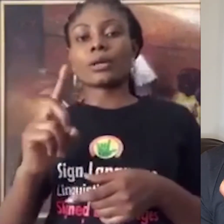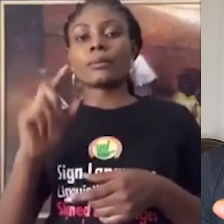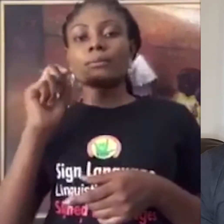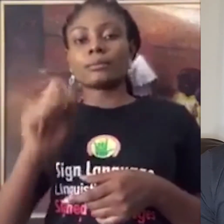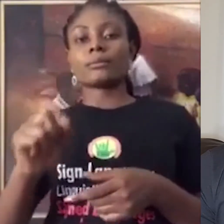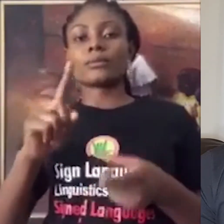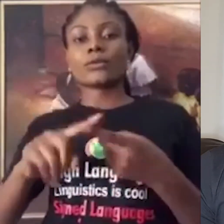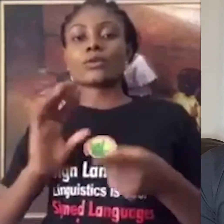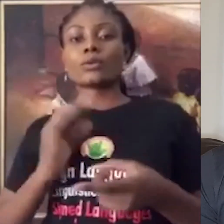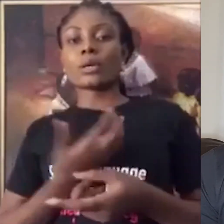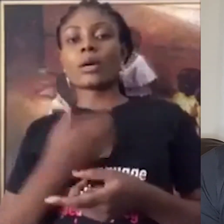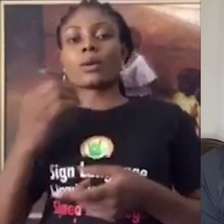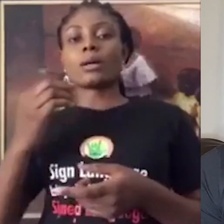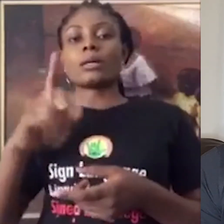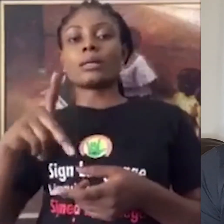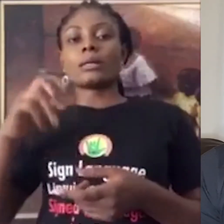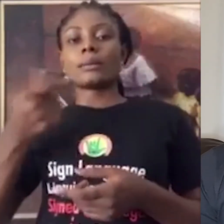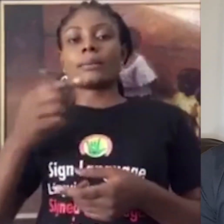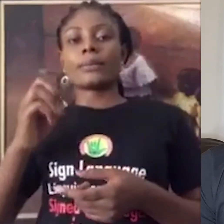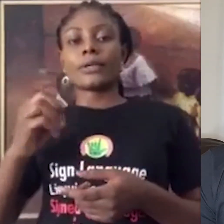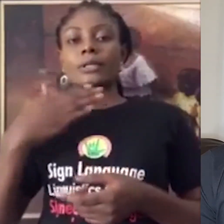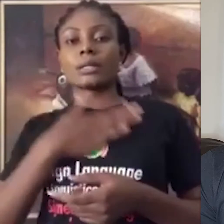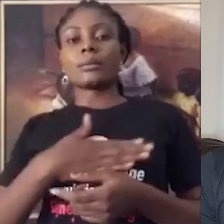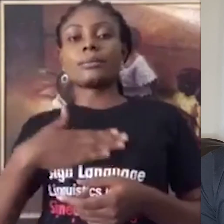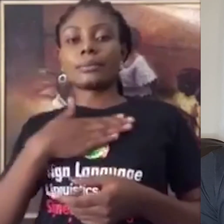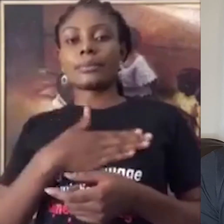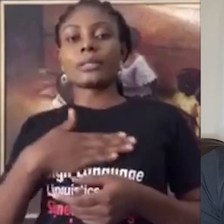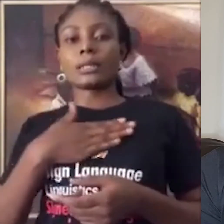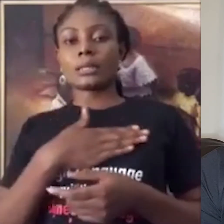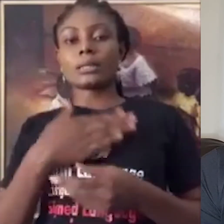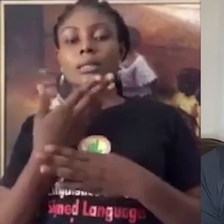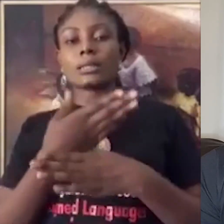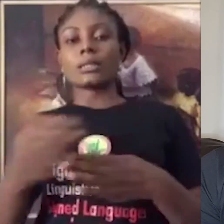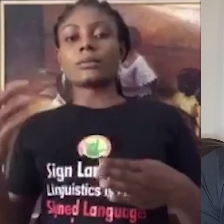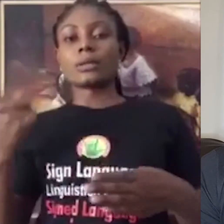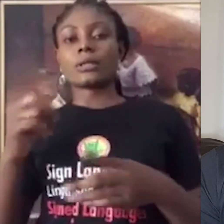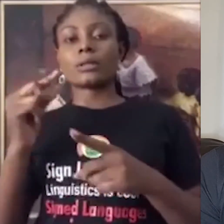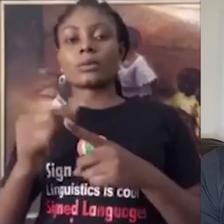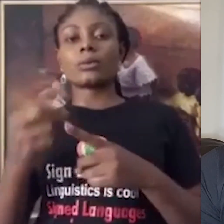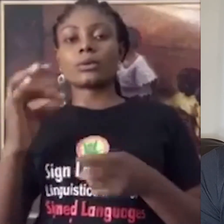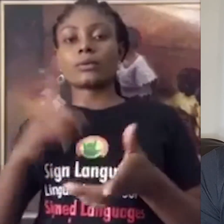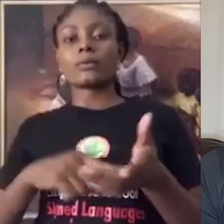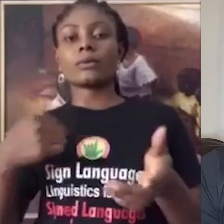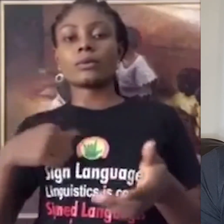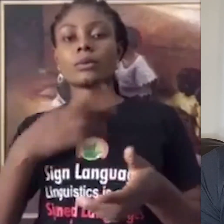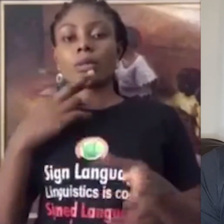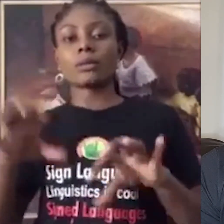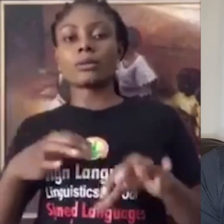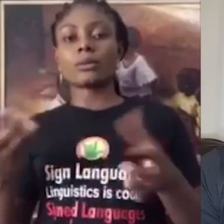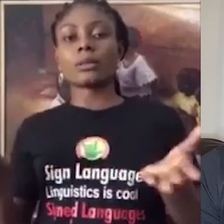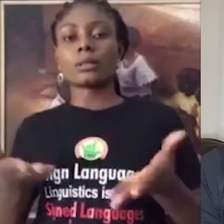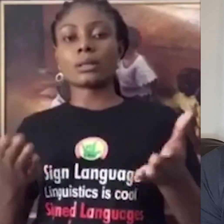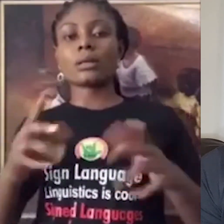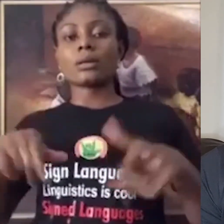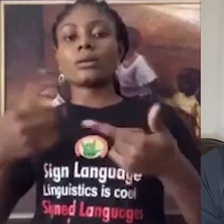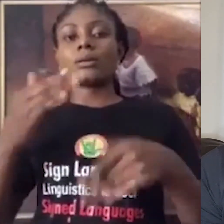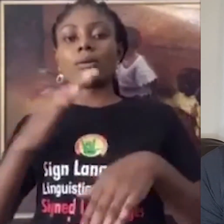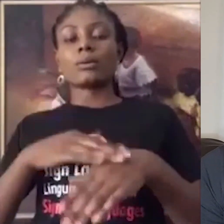go nowhere. Subscribe to our YouTube channel and please spread the word of what we're doing here.